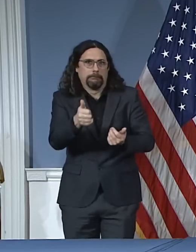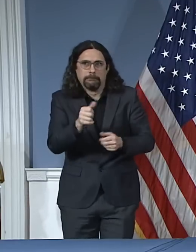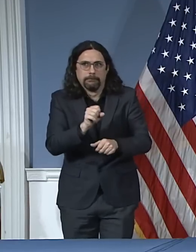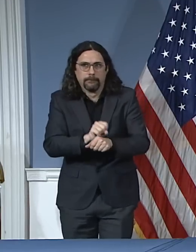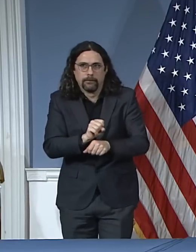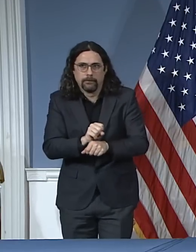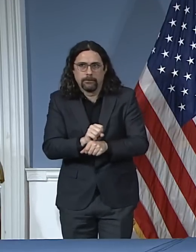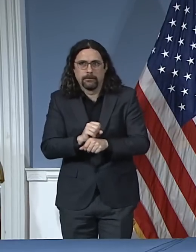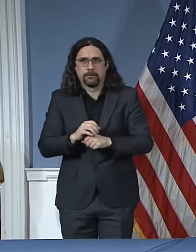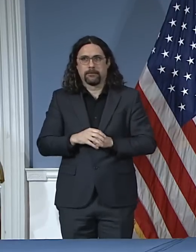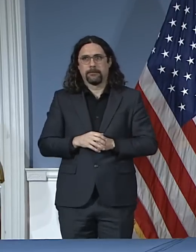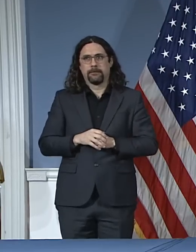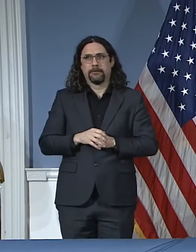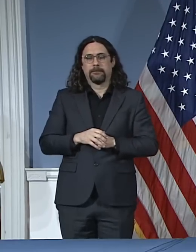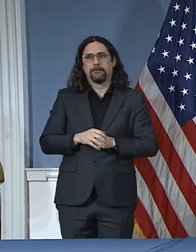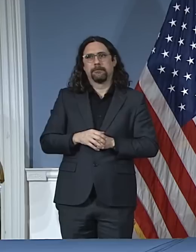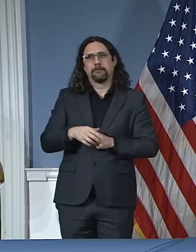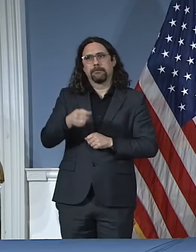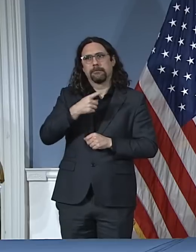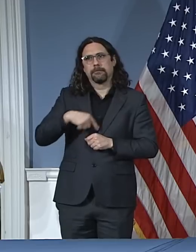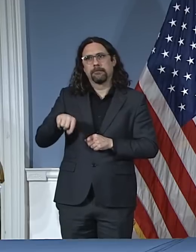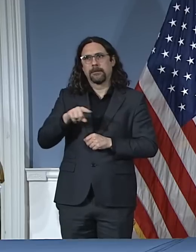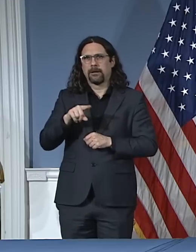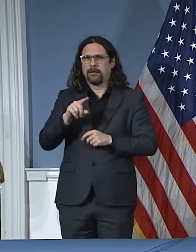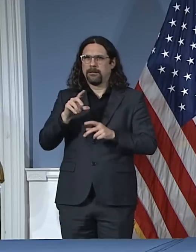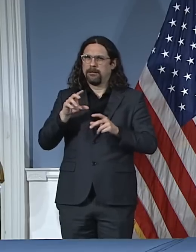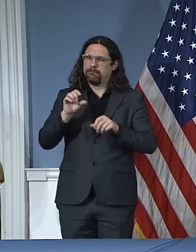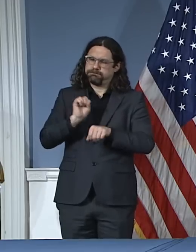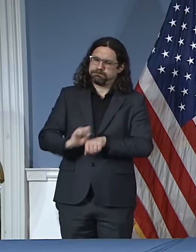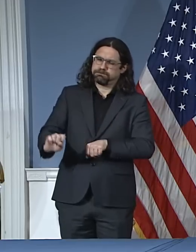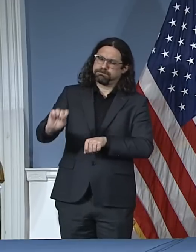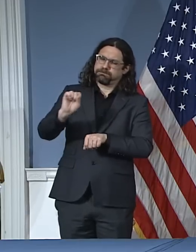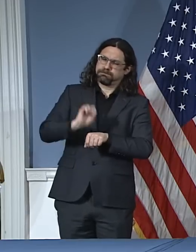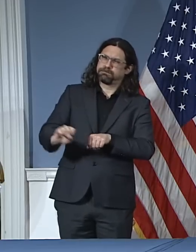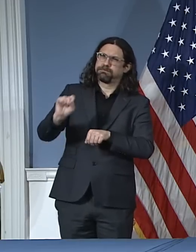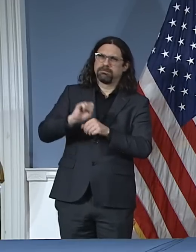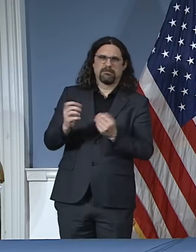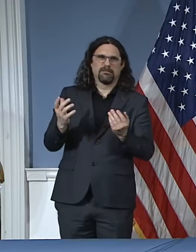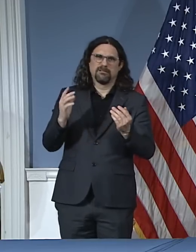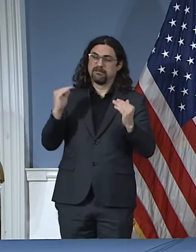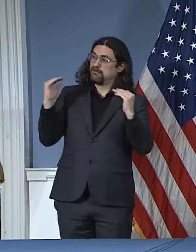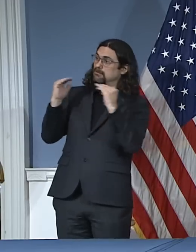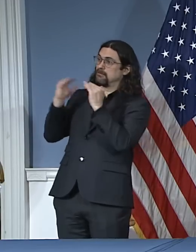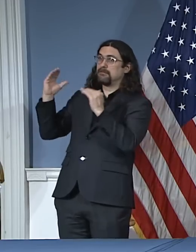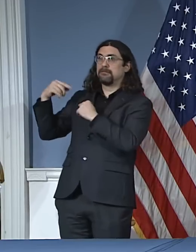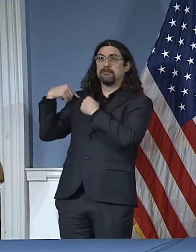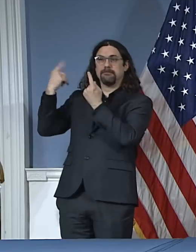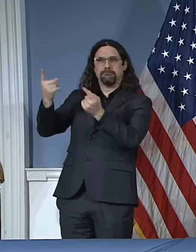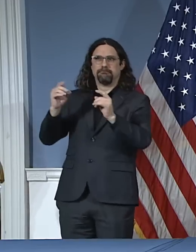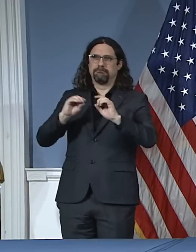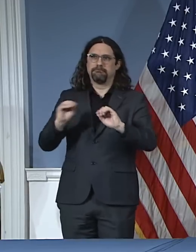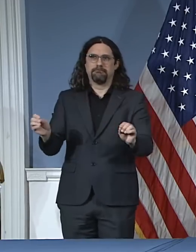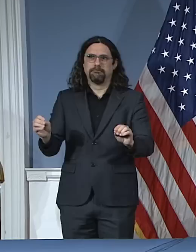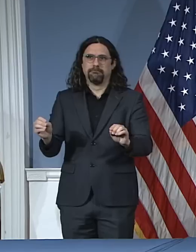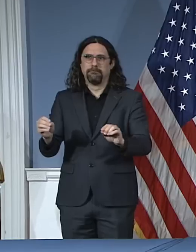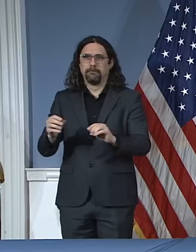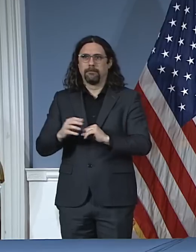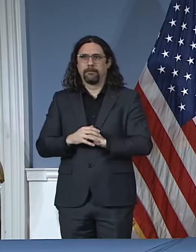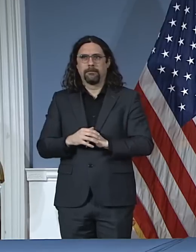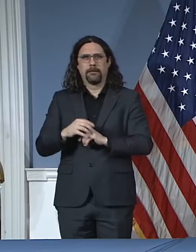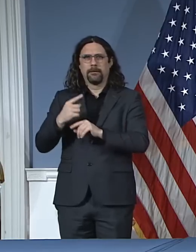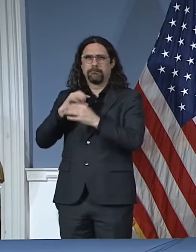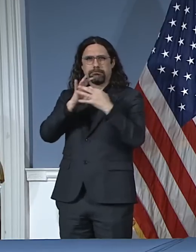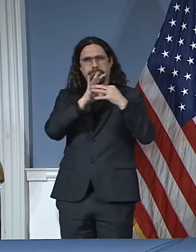with all of those agencies that currently do food relief, the Human Resources Administration, the Mayor's Office of